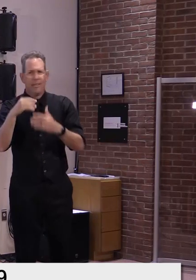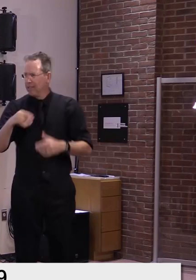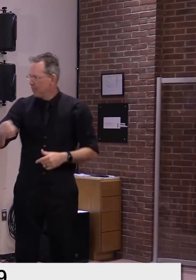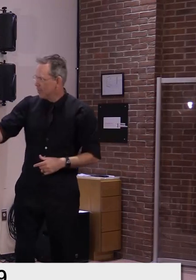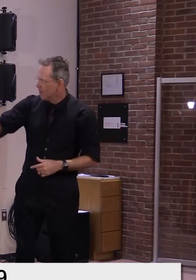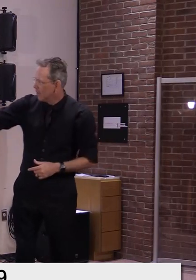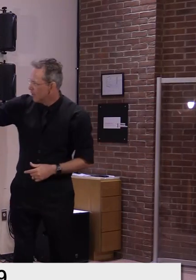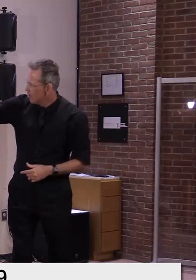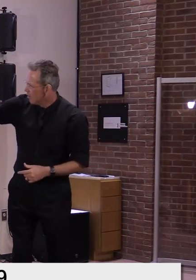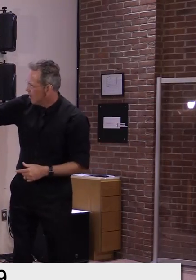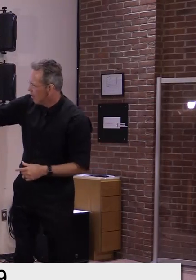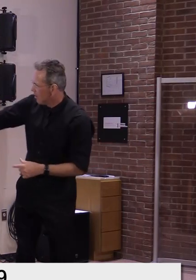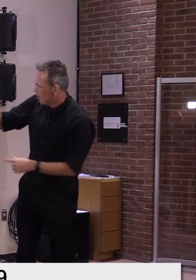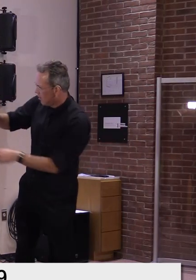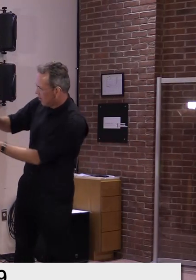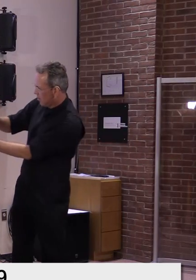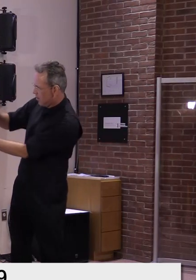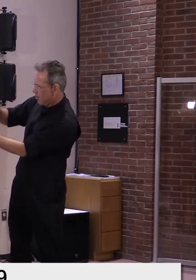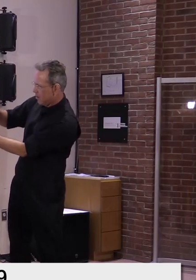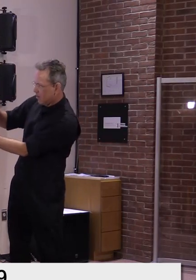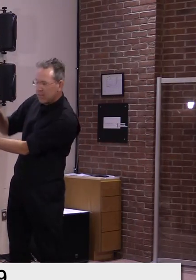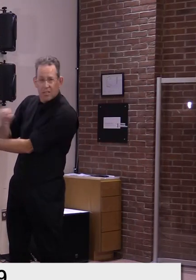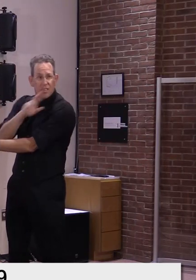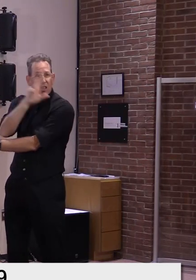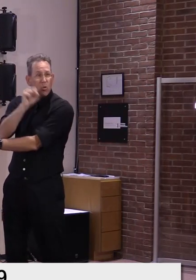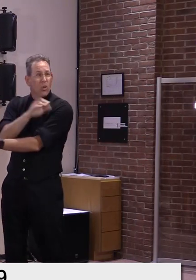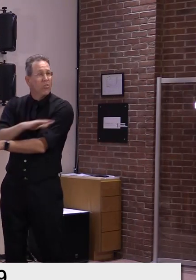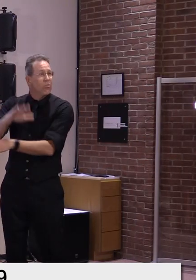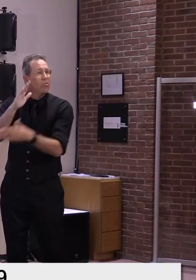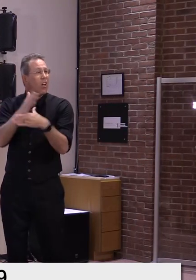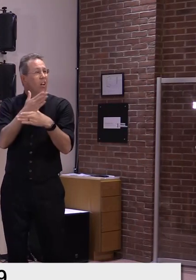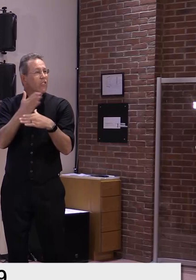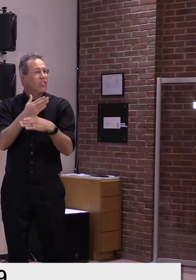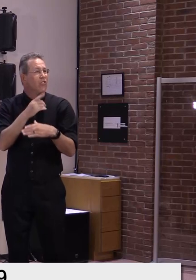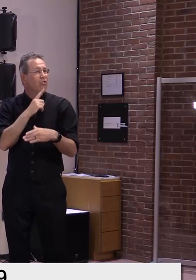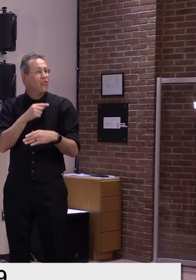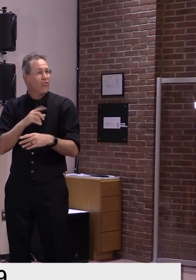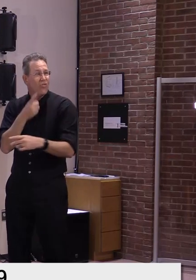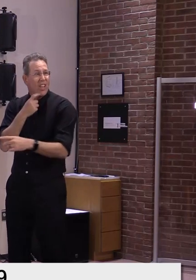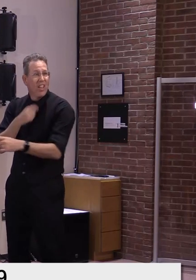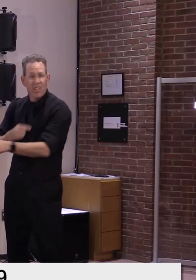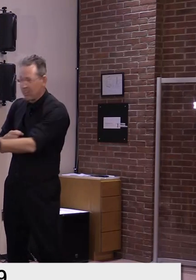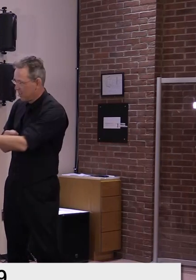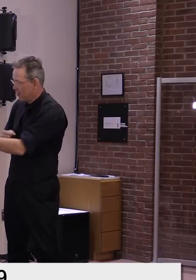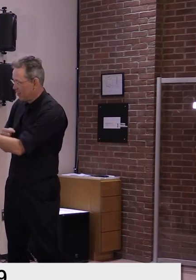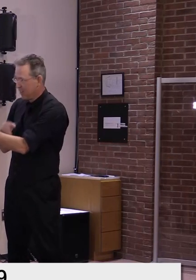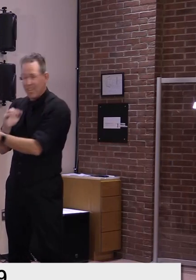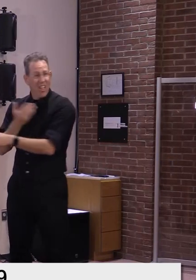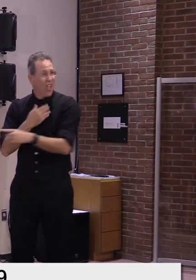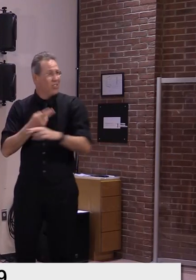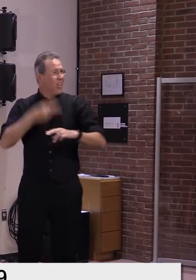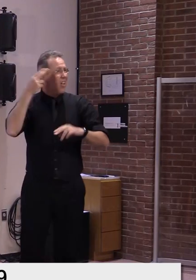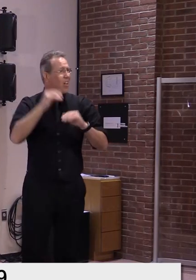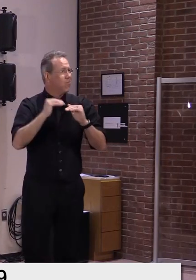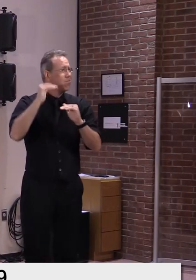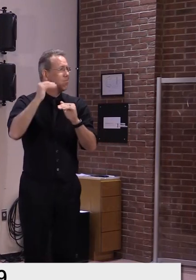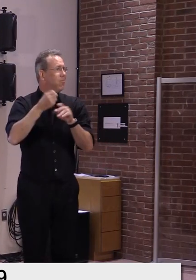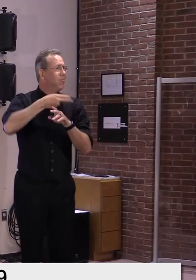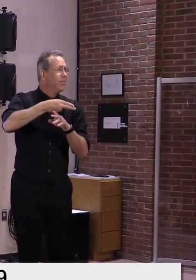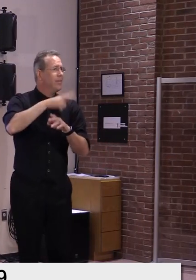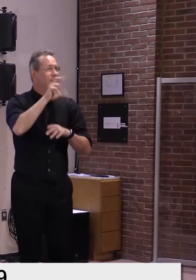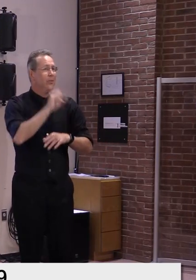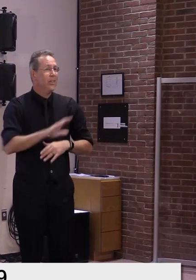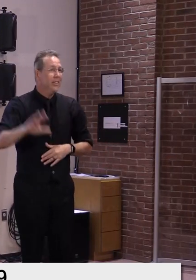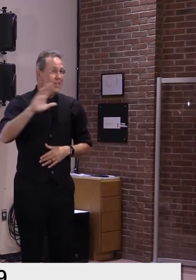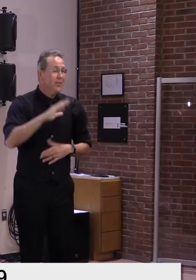average, meaning the goal of hitting that 80% mark is within sight. And as Secretary Smith mentioned, you can see the progress